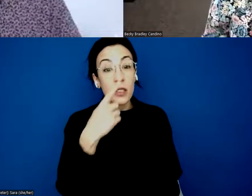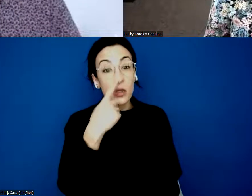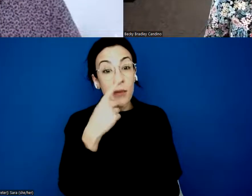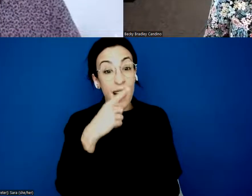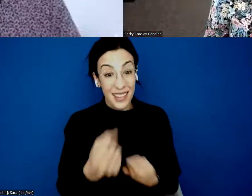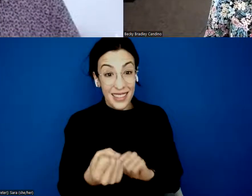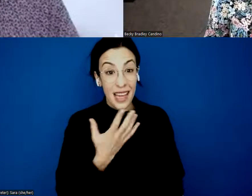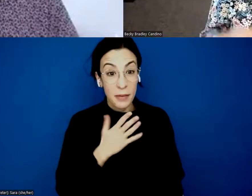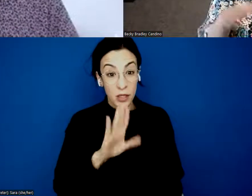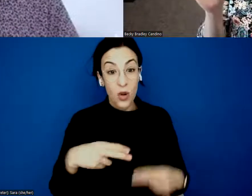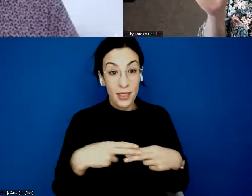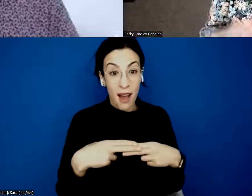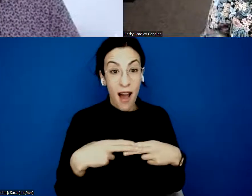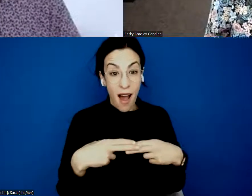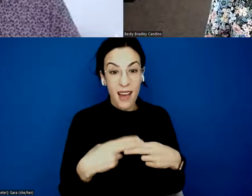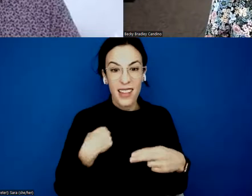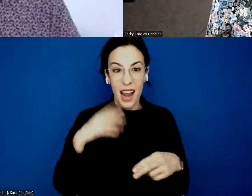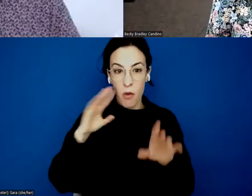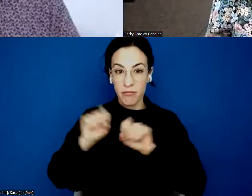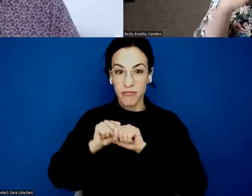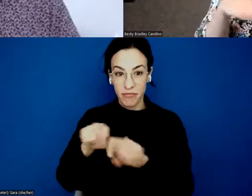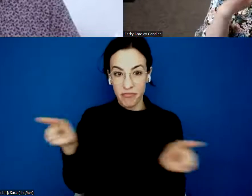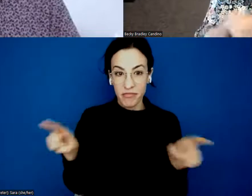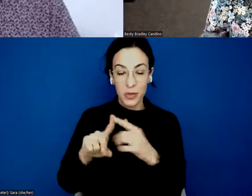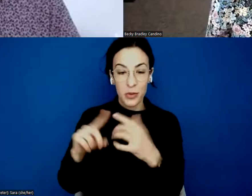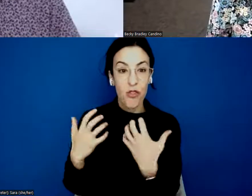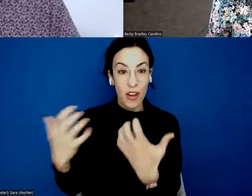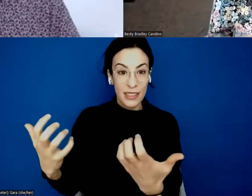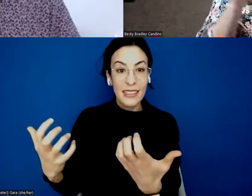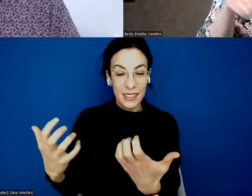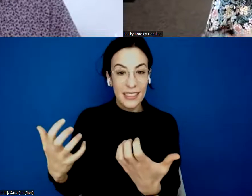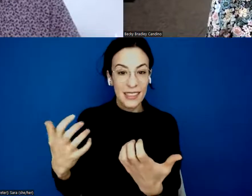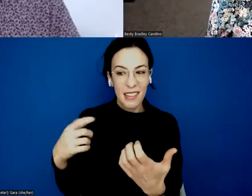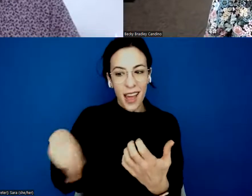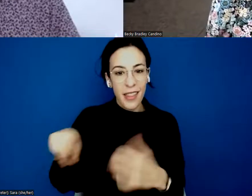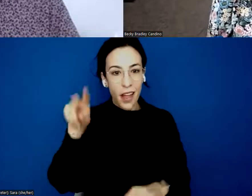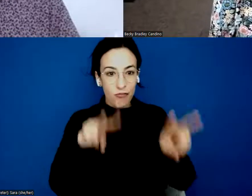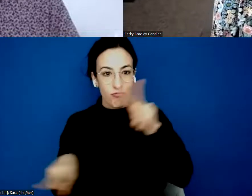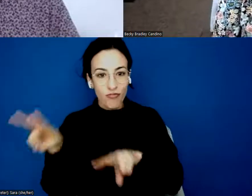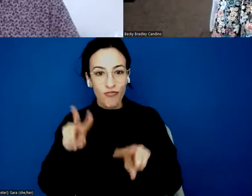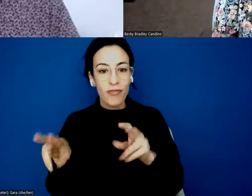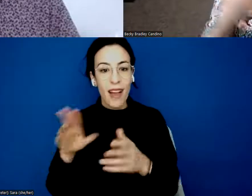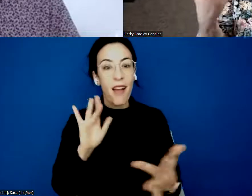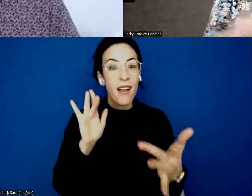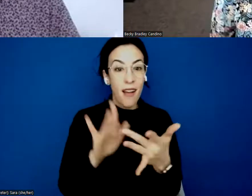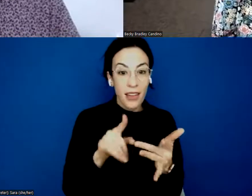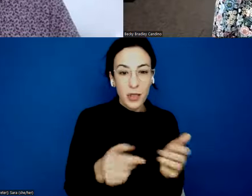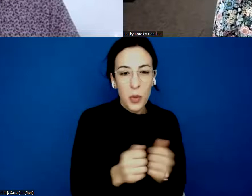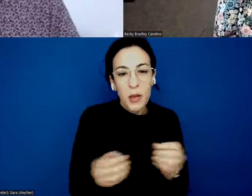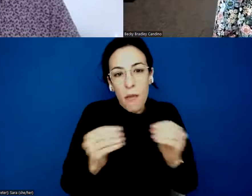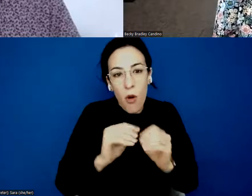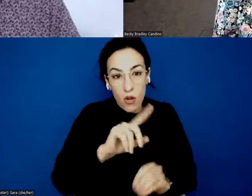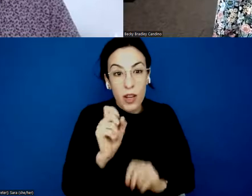me your slides, I can send them out to everyone so they can read over them and contact you if there are any questions, or me.